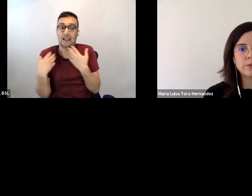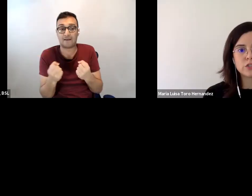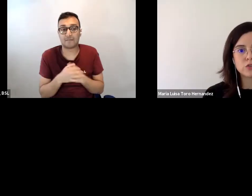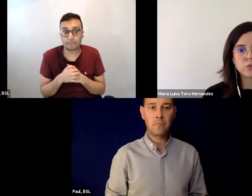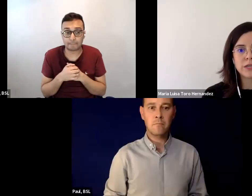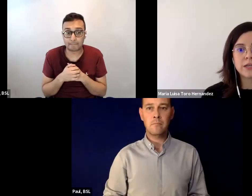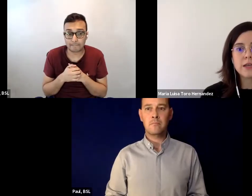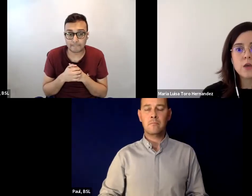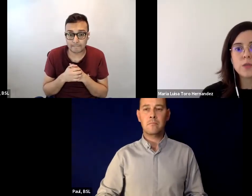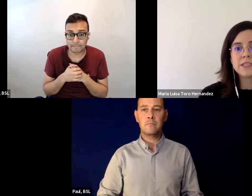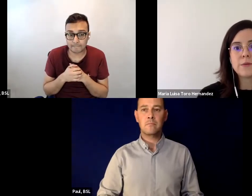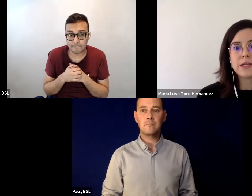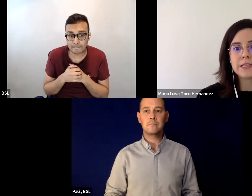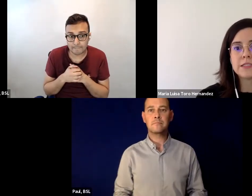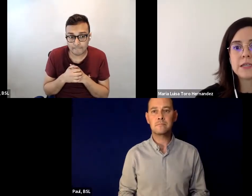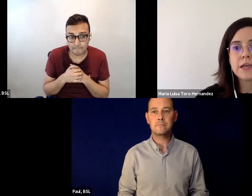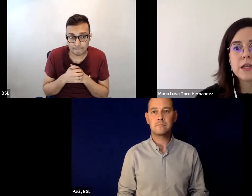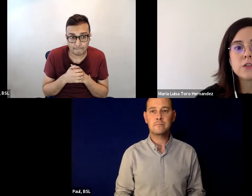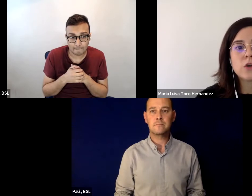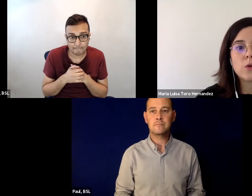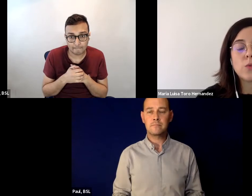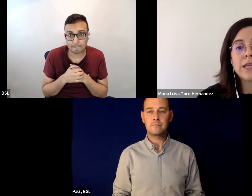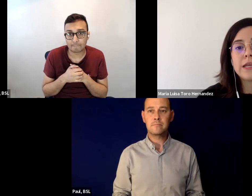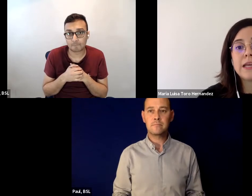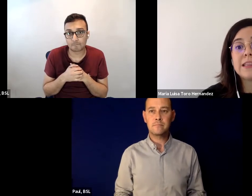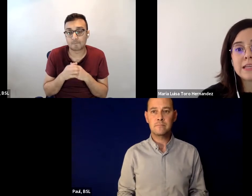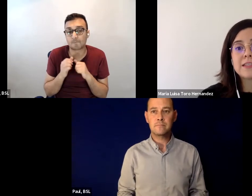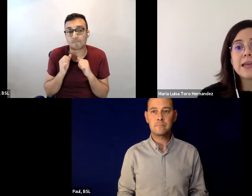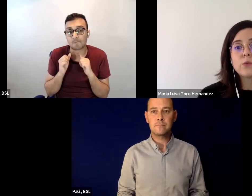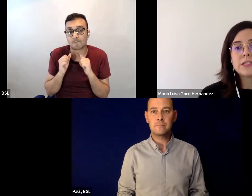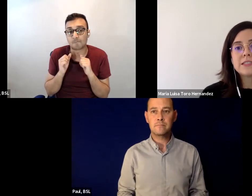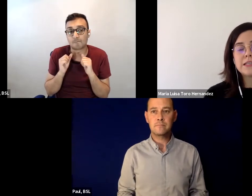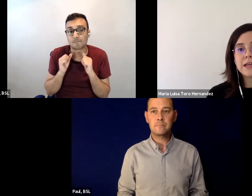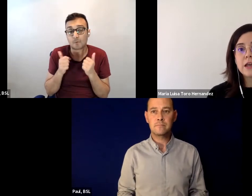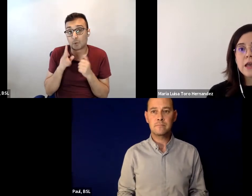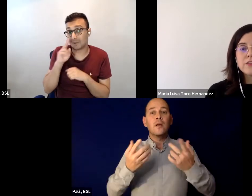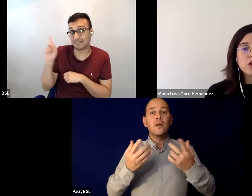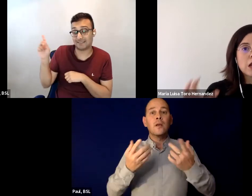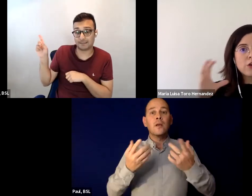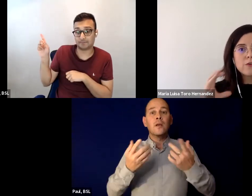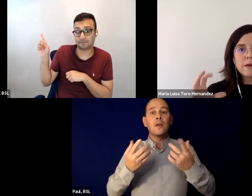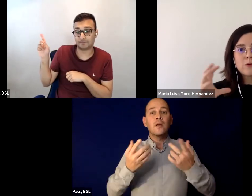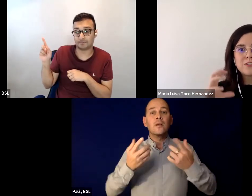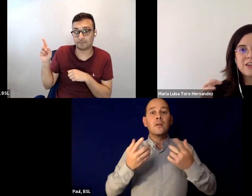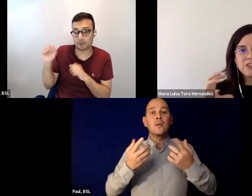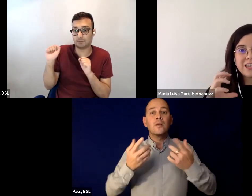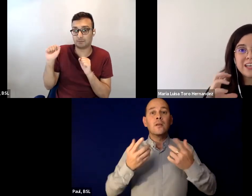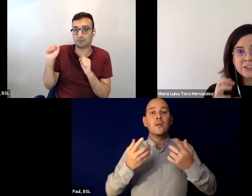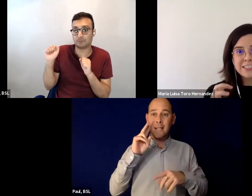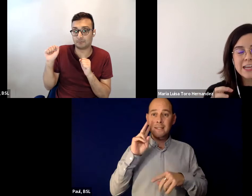organizations of persons with disabilities. So in the slide, we see that there are a lot of bubbles